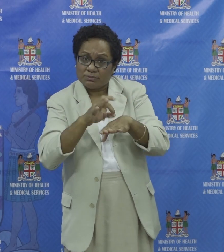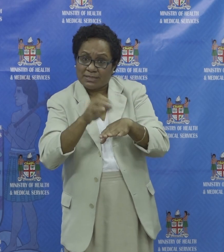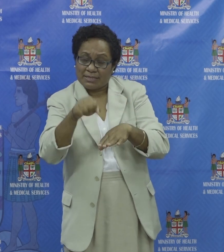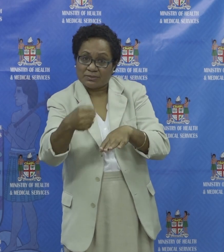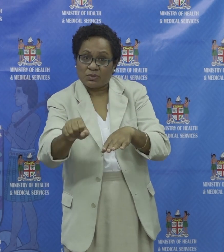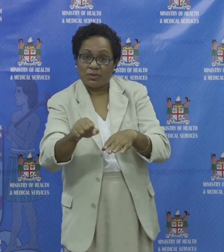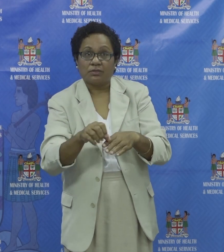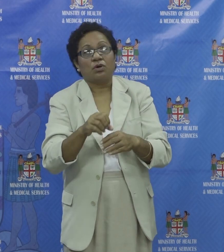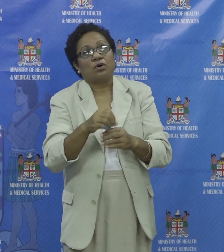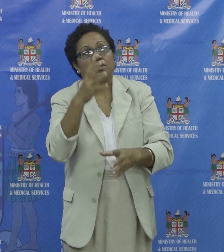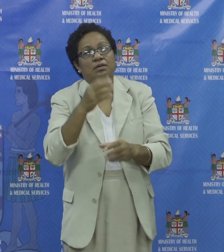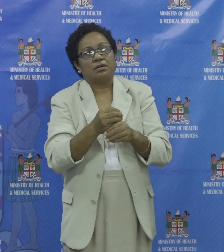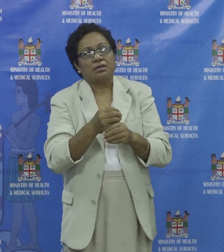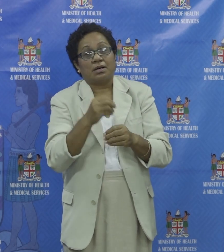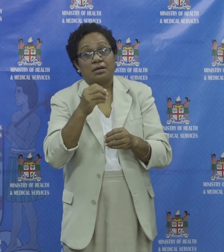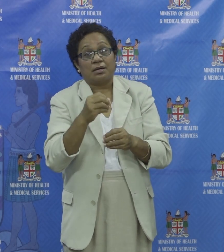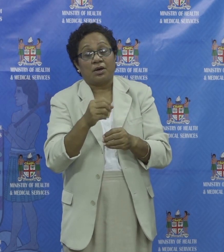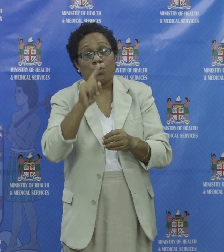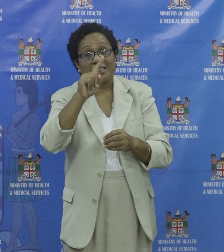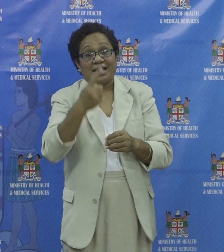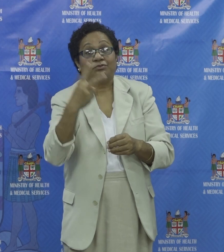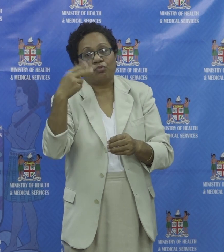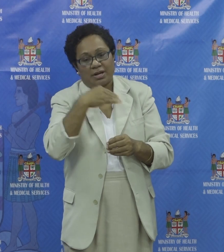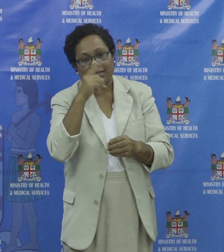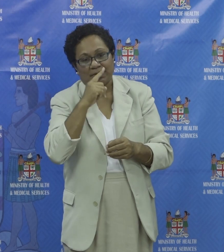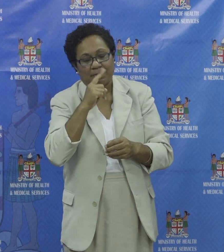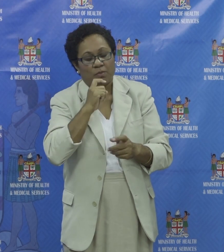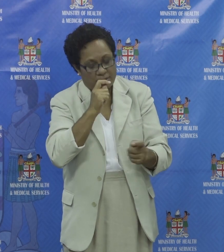estimated 1,200 people who will be tested overnight.